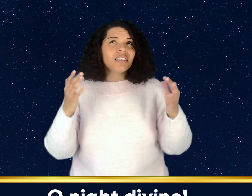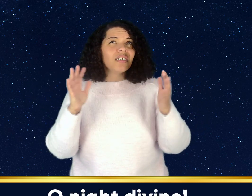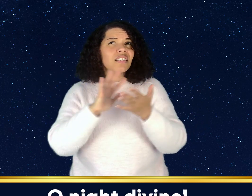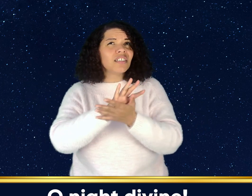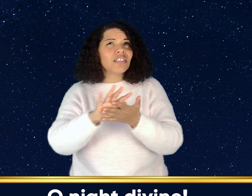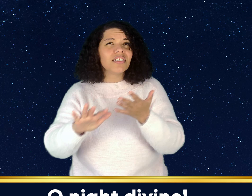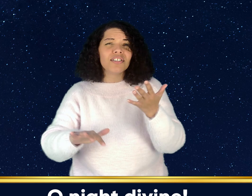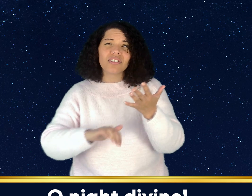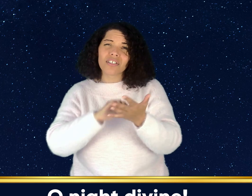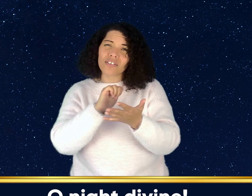night